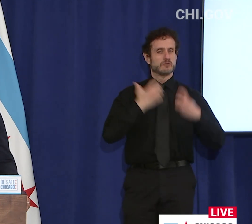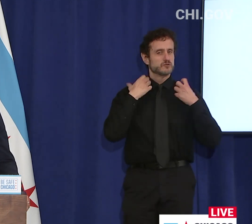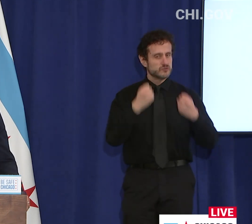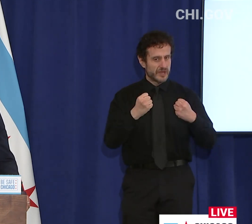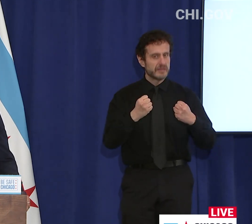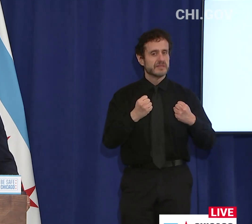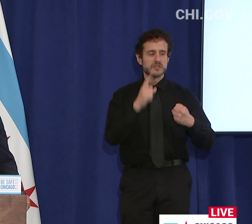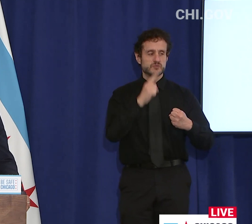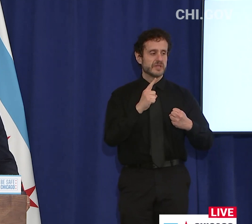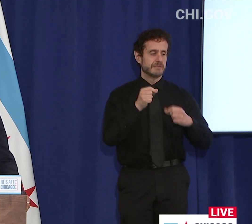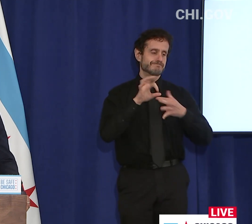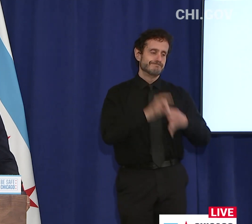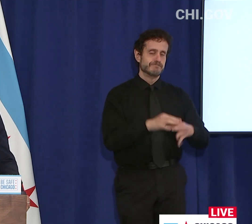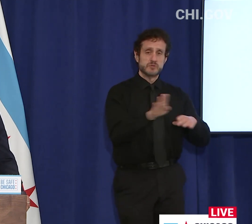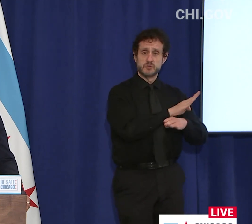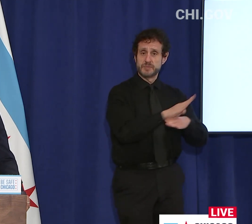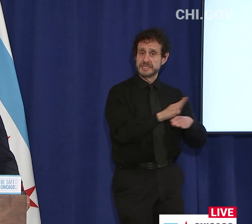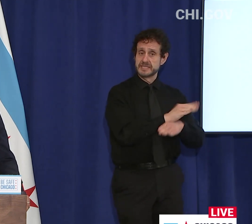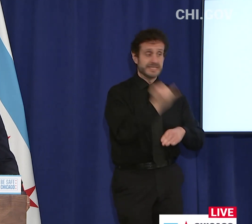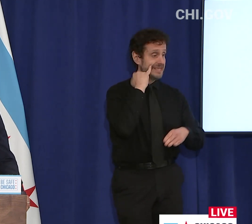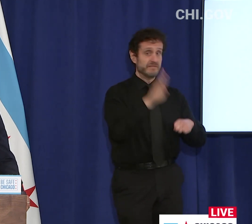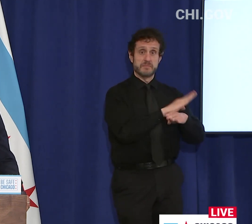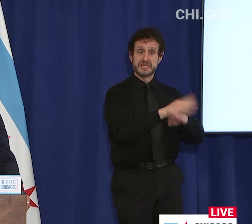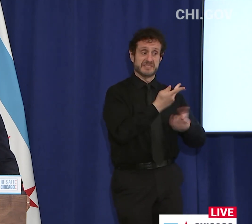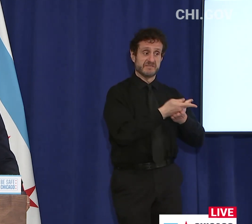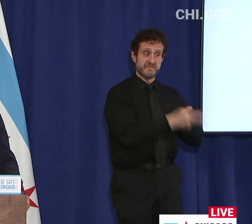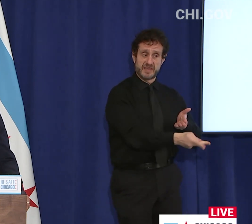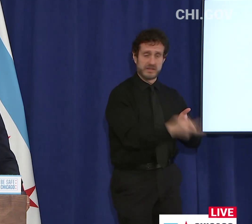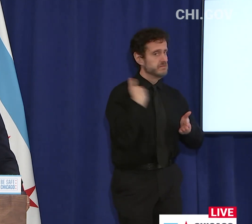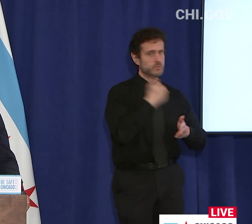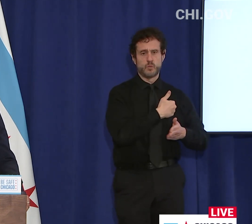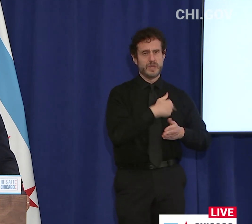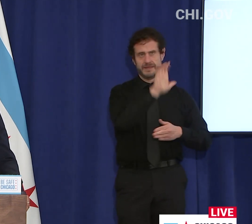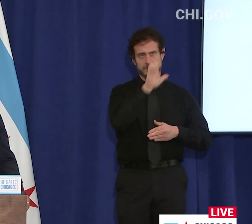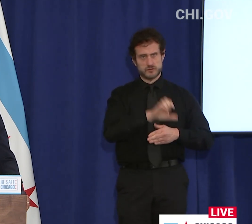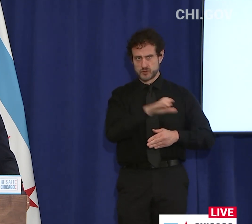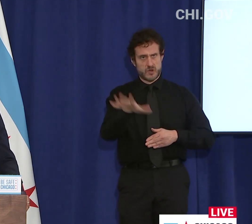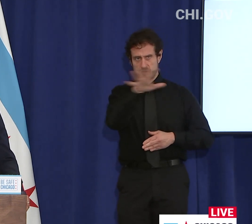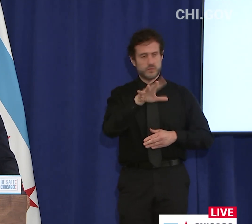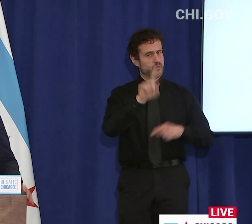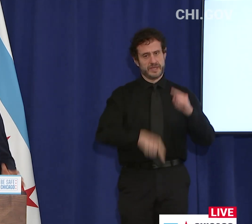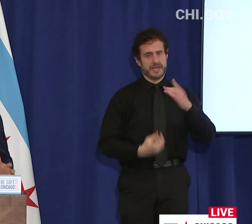strengths. Without business, we cannot grow,